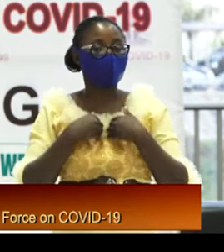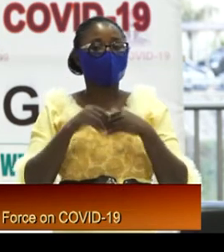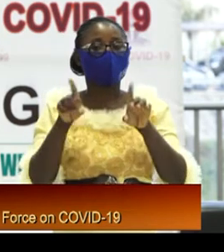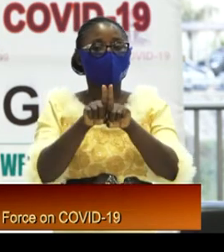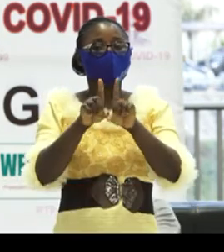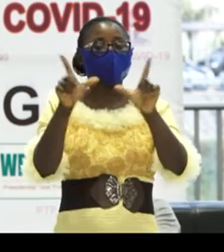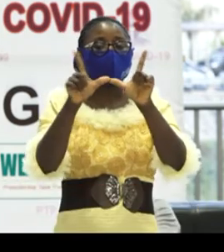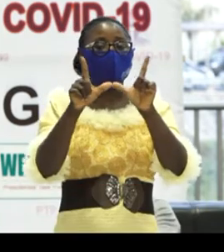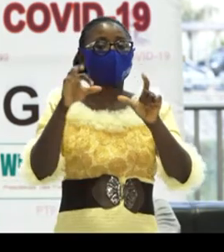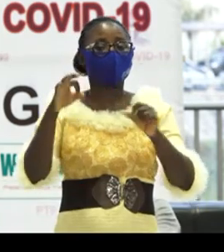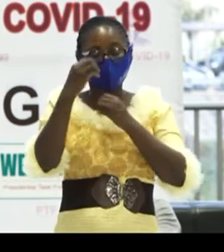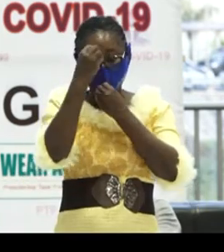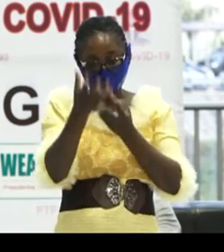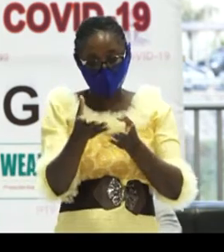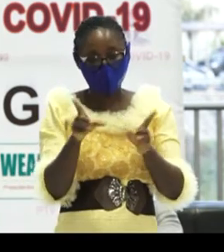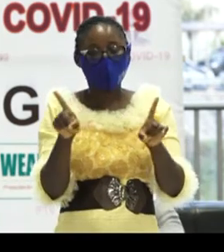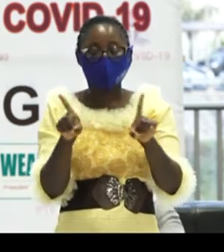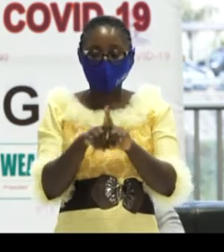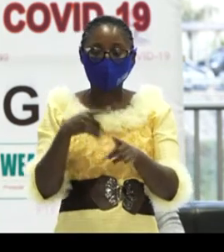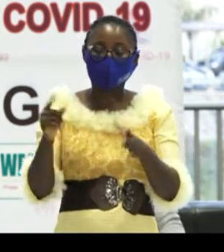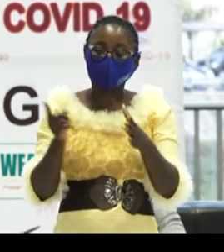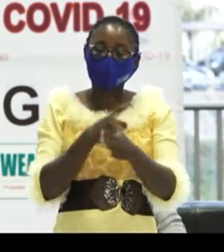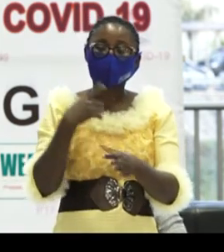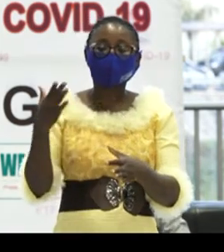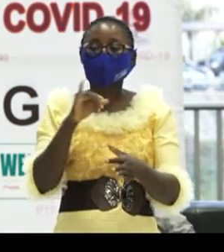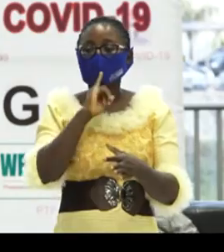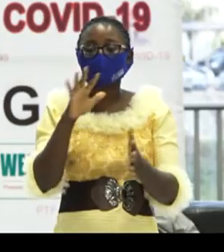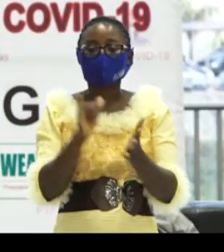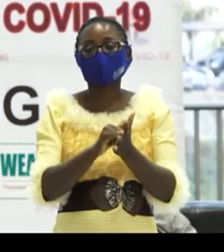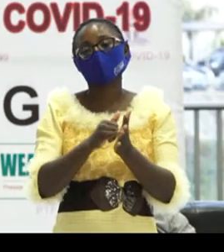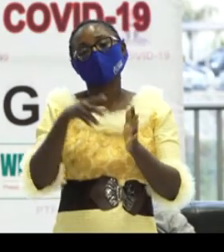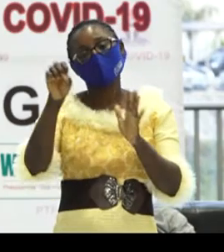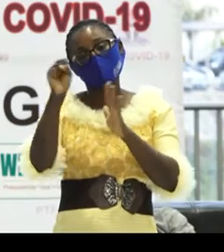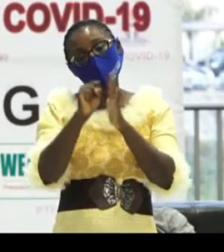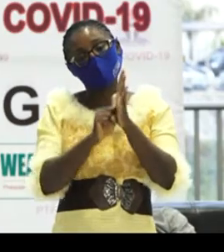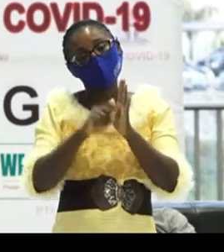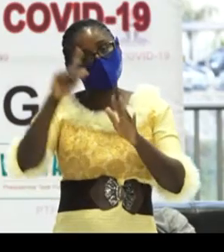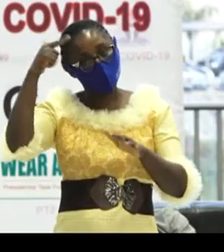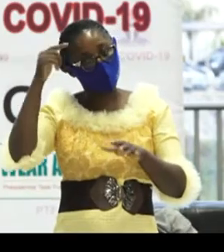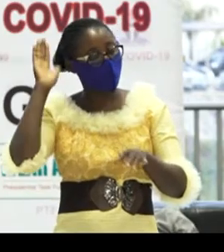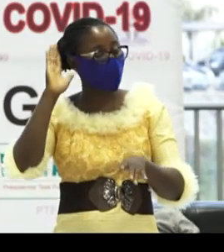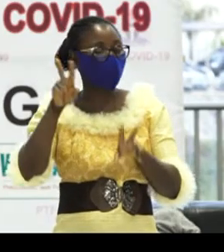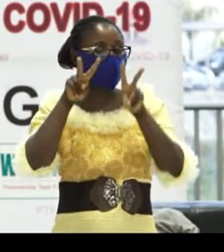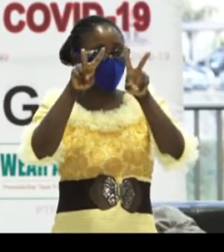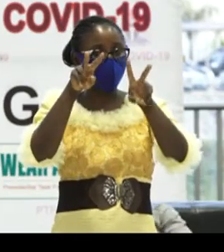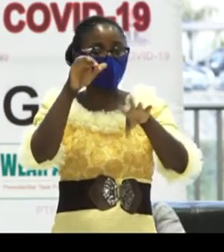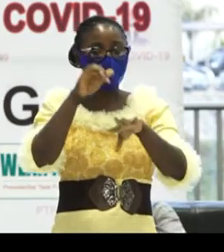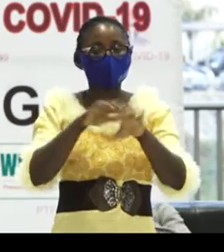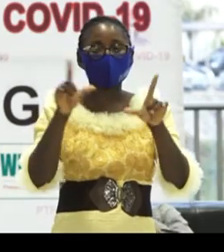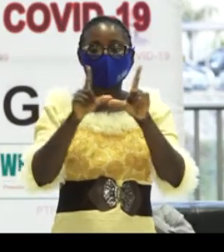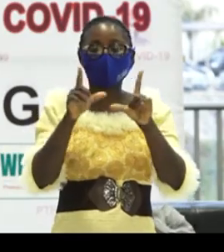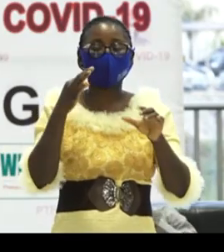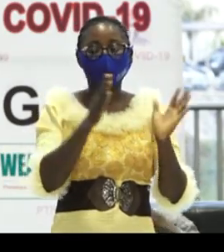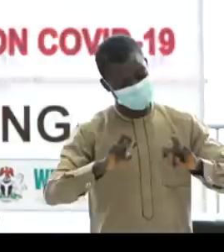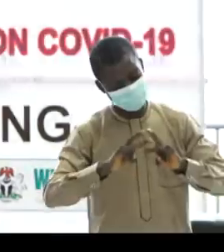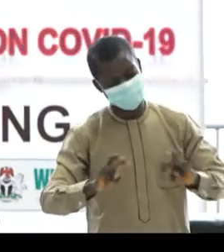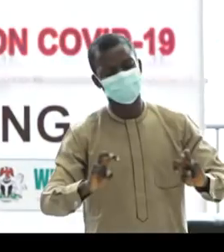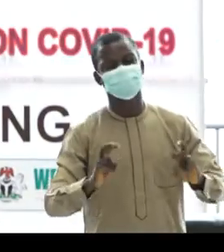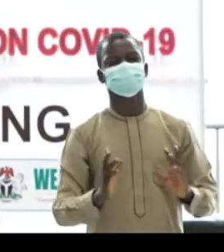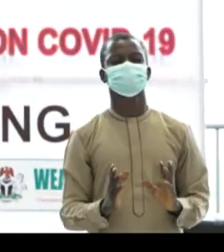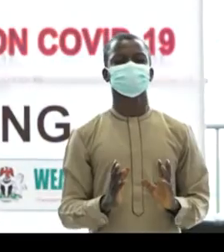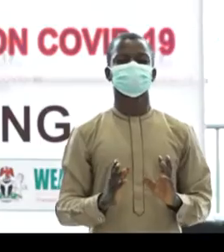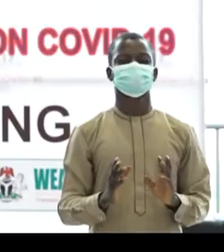compliance. So the first stage is for state authorities to look at the level of preparedness of their schools.